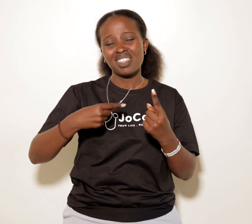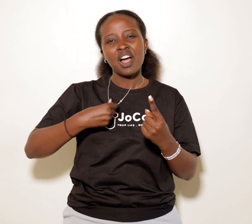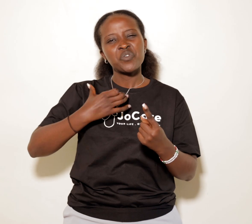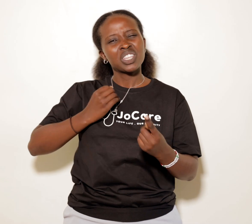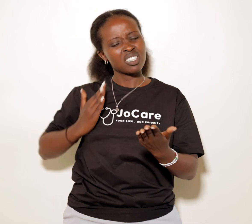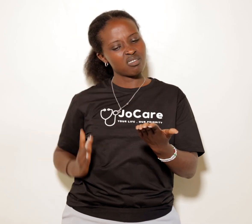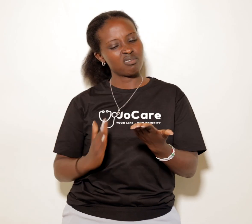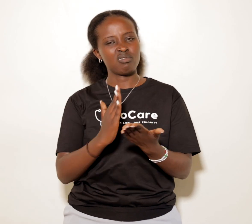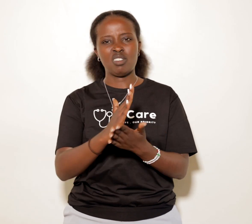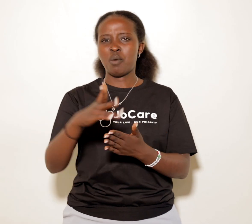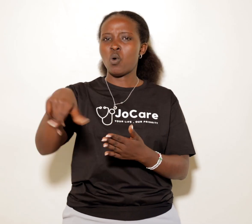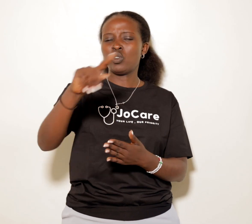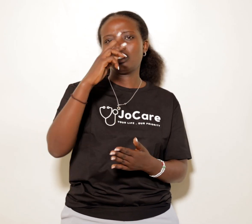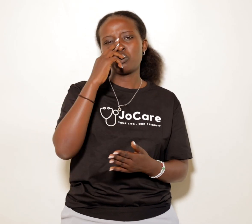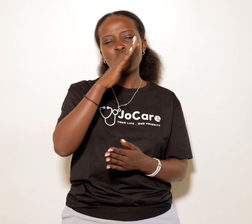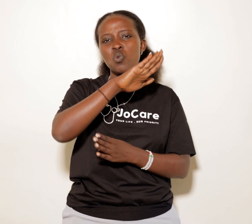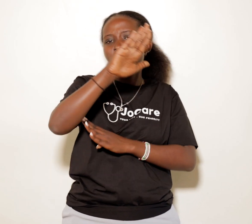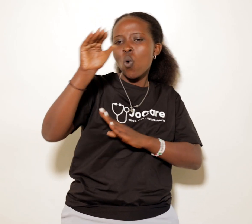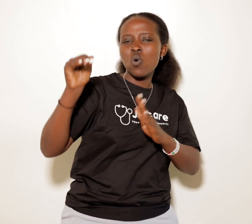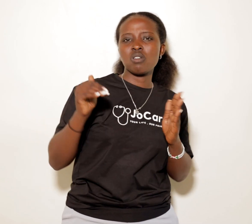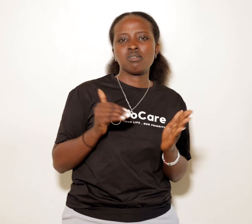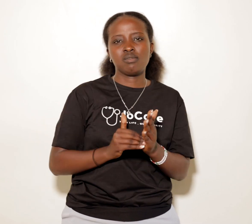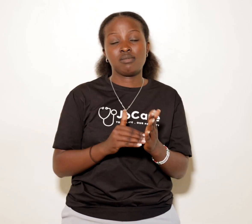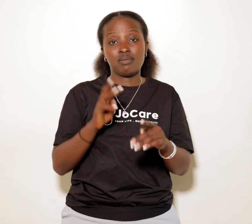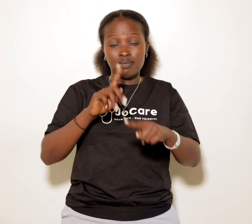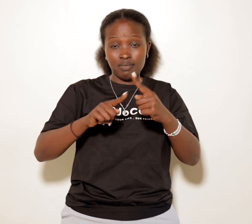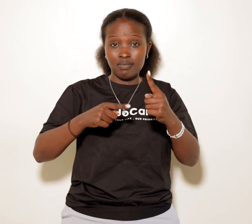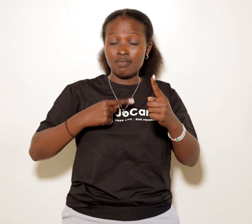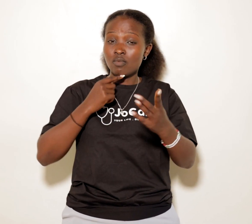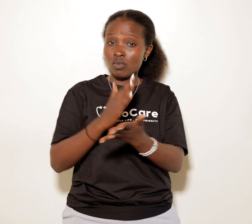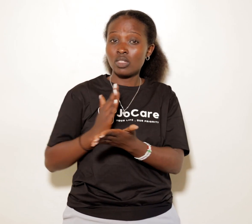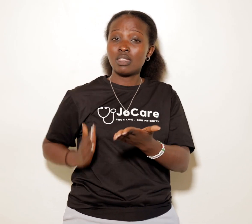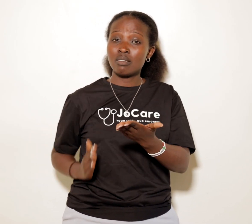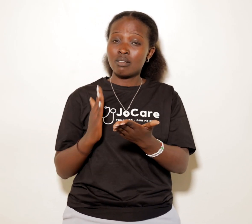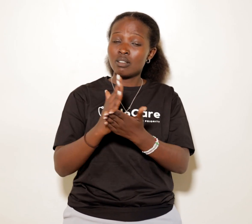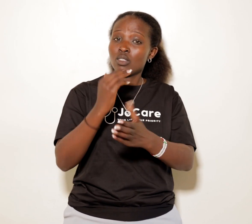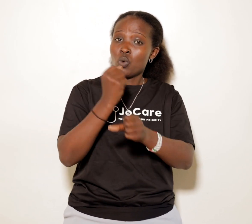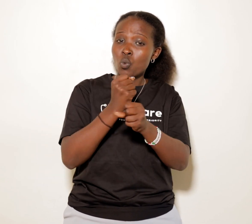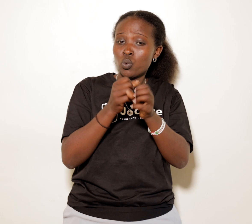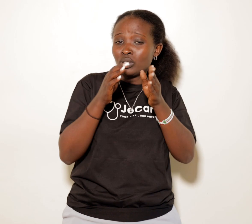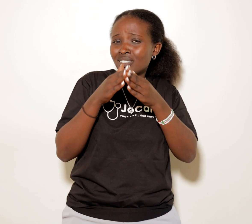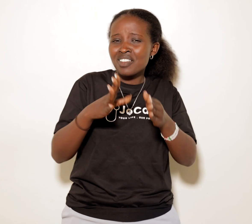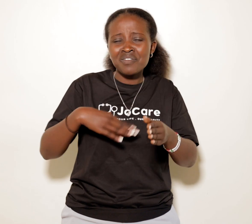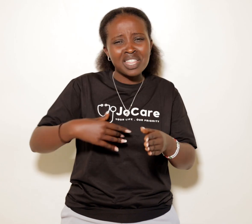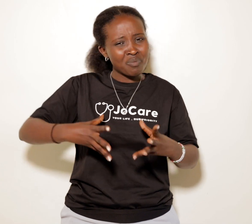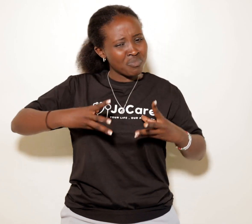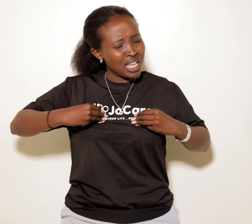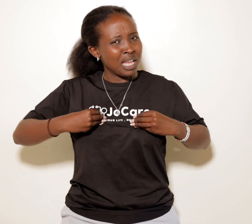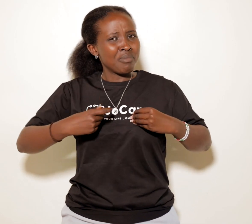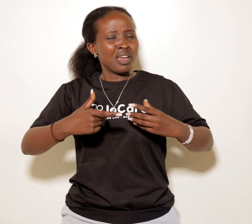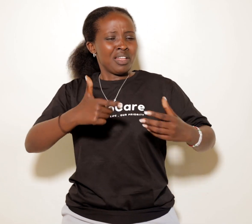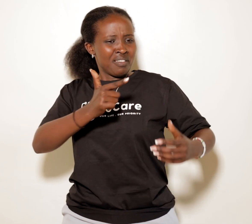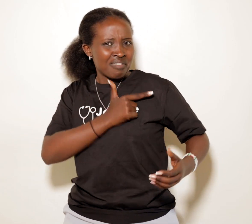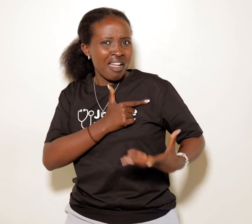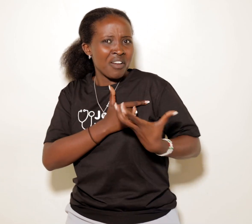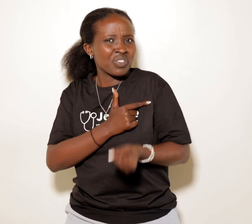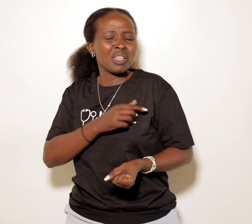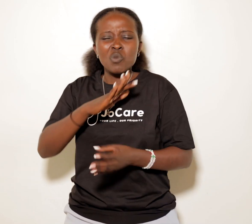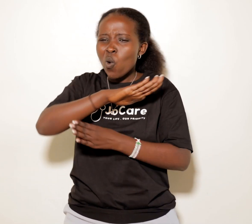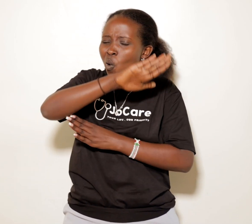things. It is the right to have sex, it is the right to have a partnership, it is the right to have a marriage, and to know